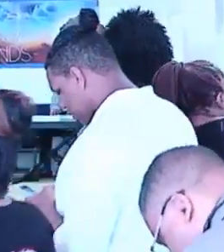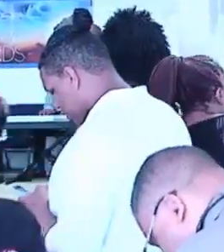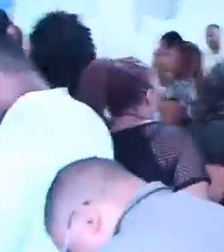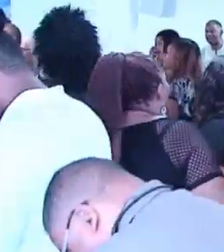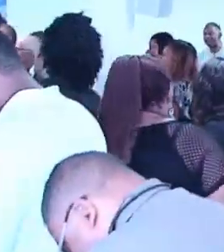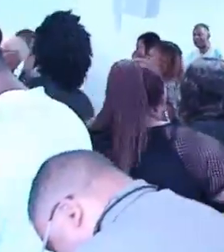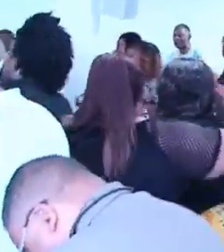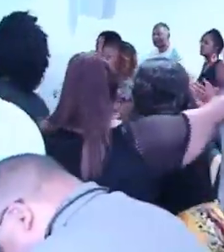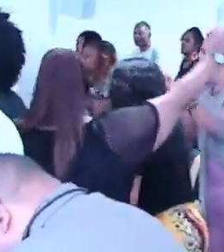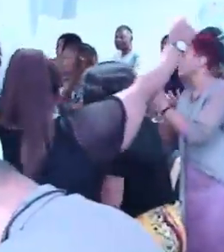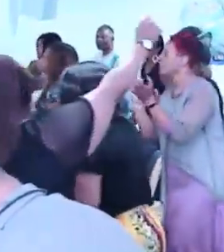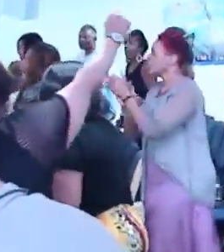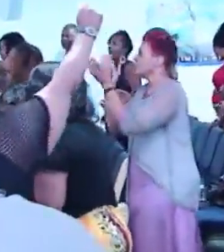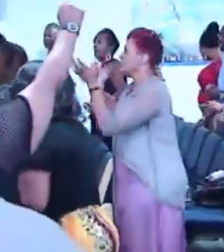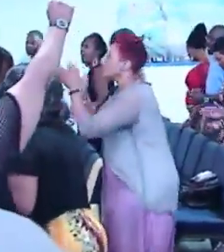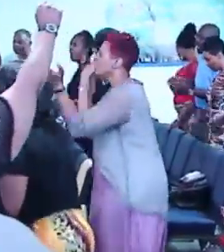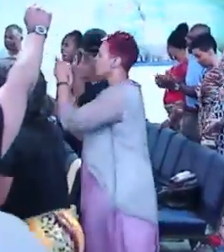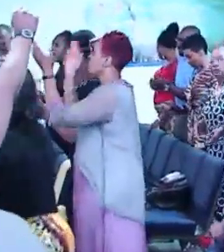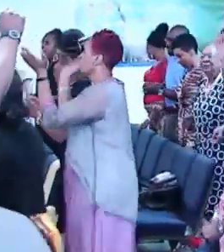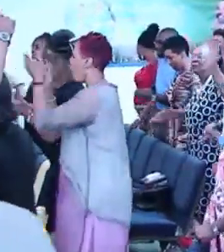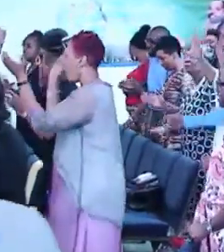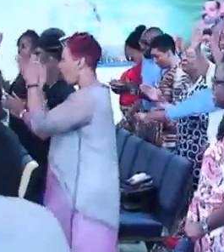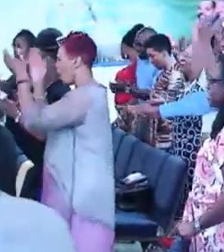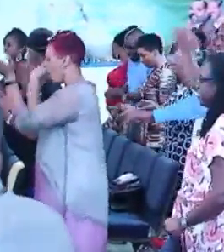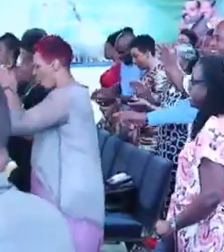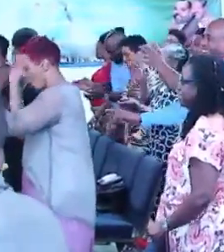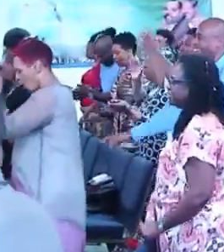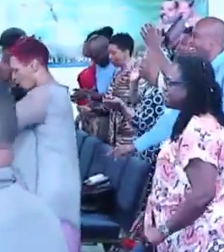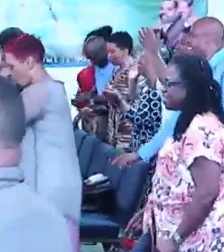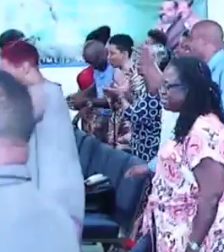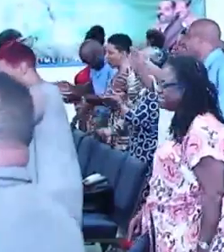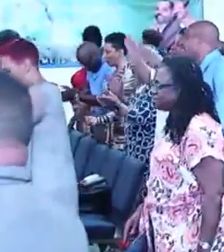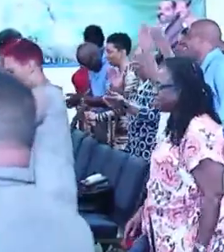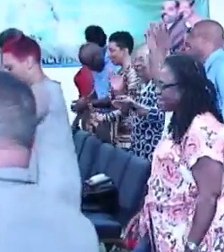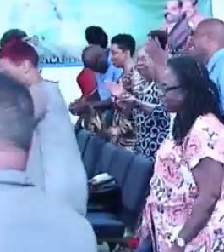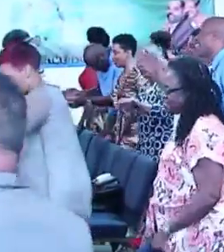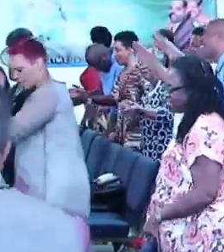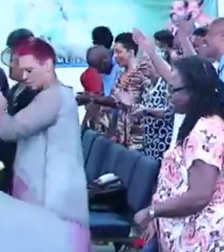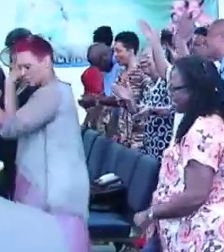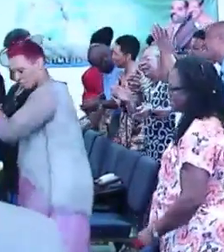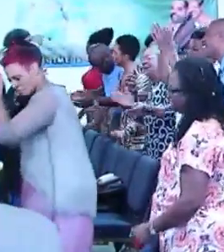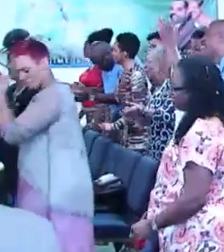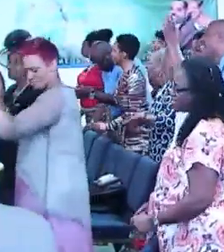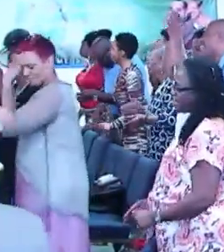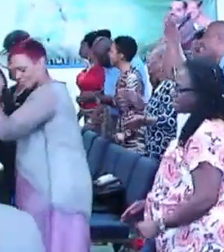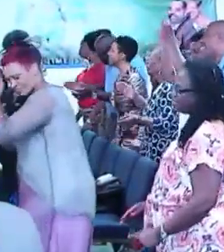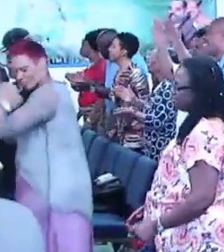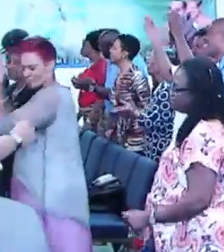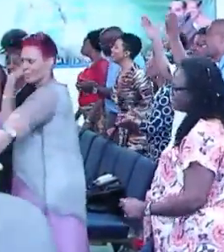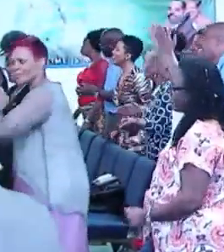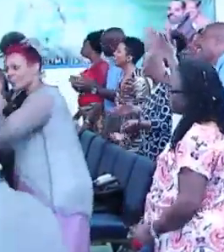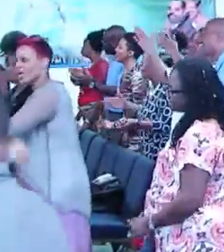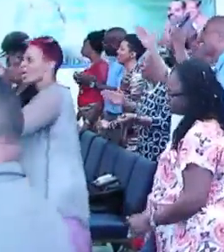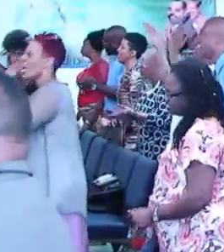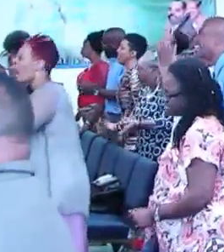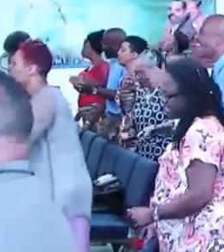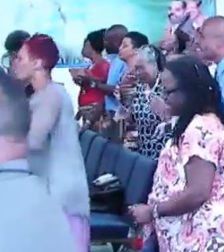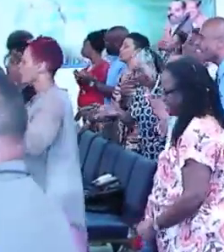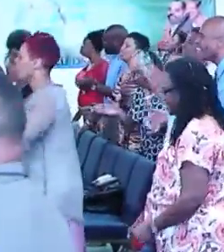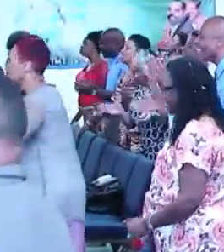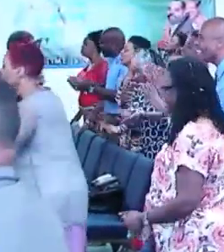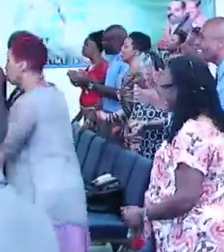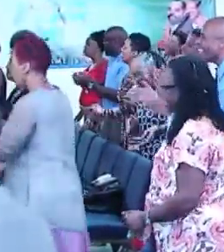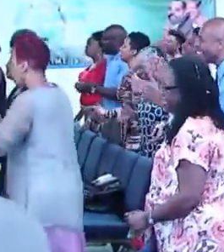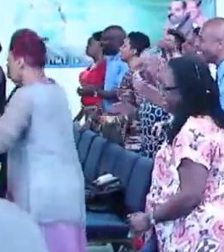With your broken legs, give God a praise. I feel like praise. Like praising him. With your broken legs, praise